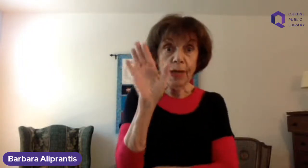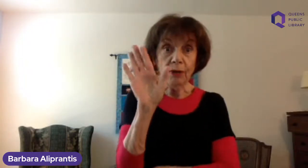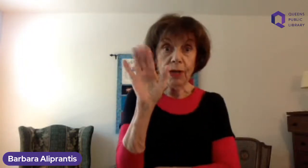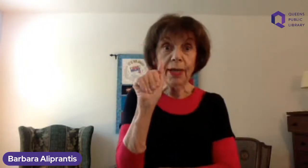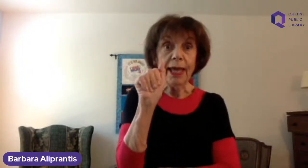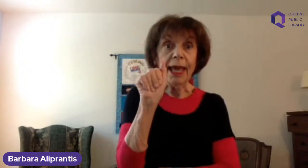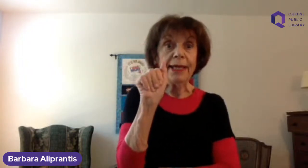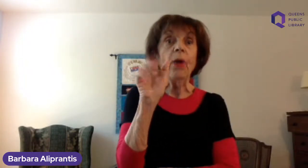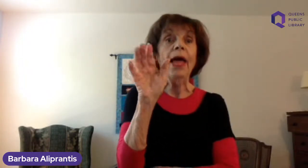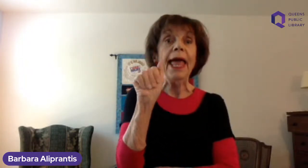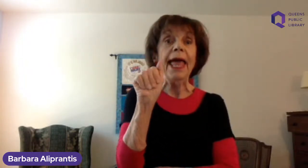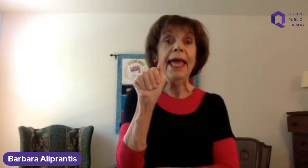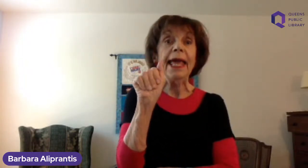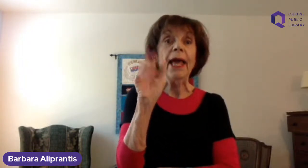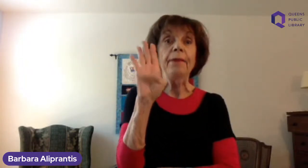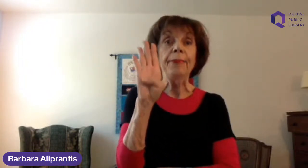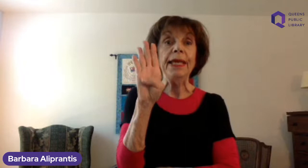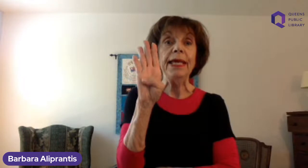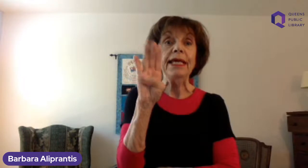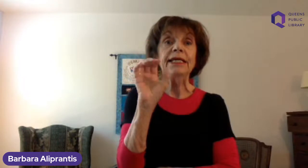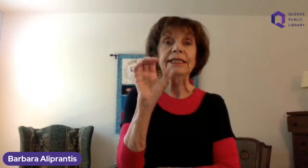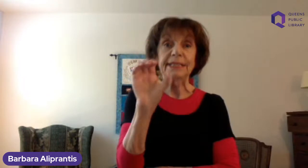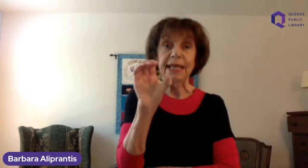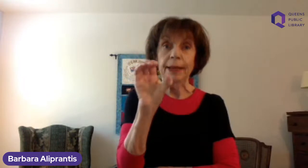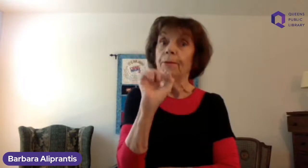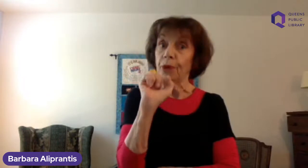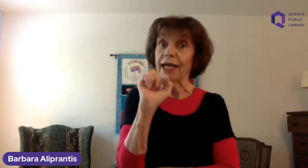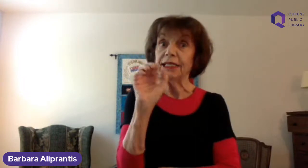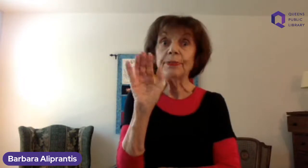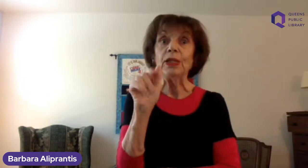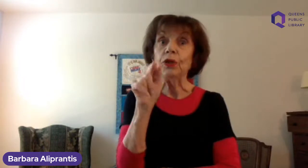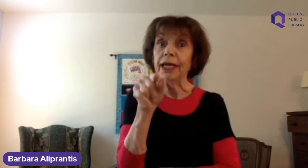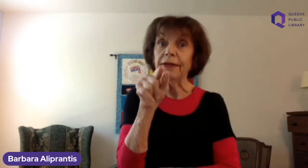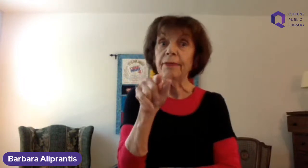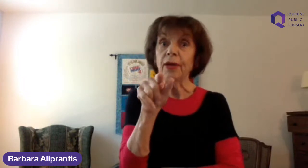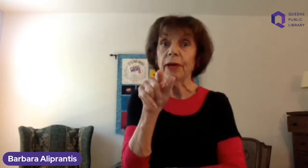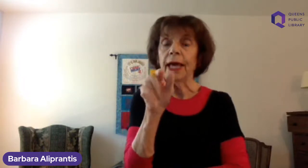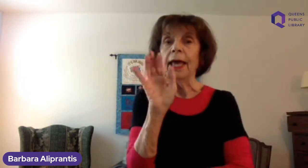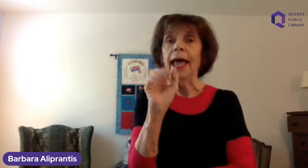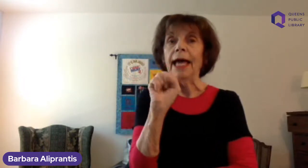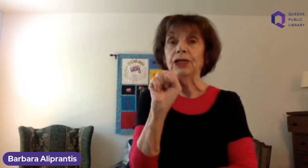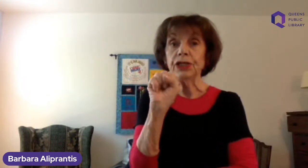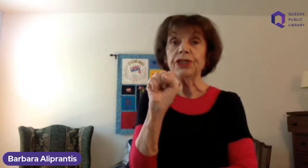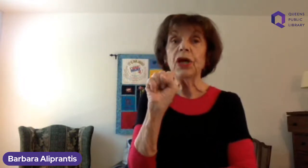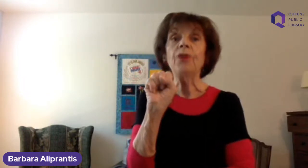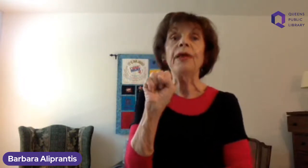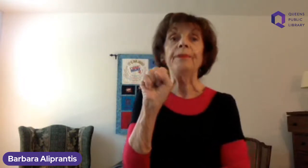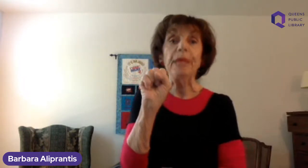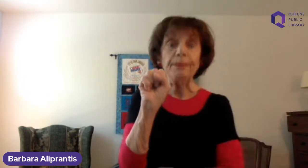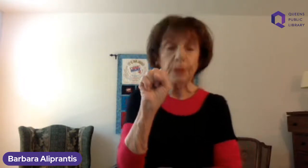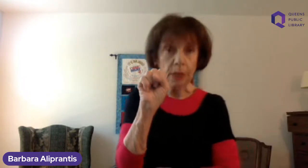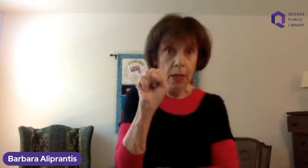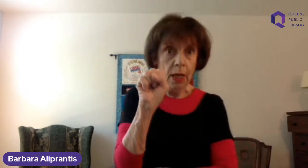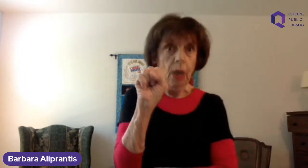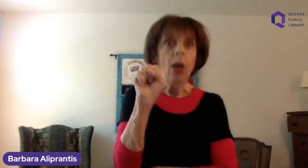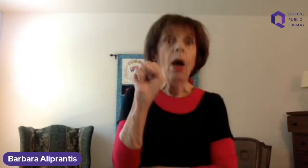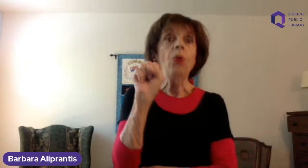mirror and go A, B, C. Practice by looking in the mirror. And just know that people who